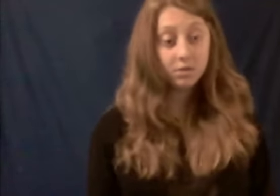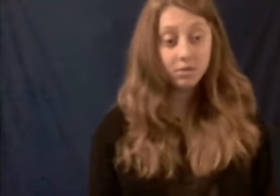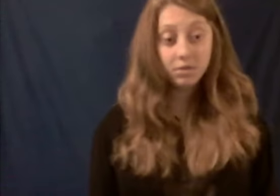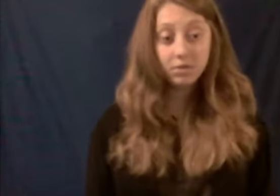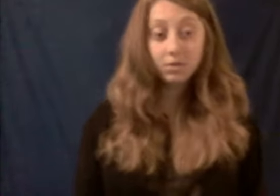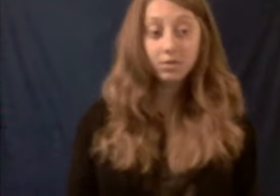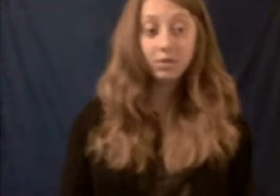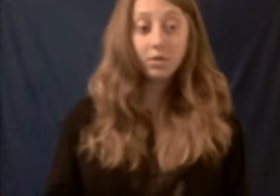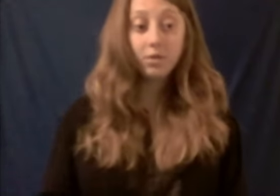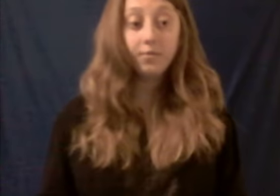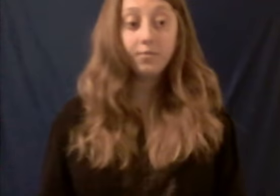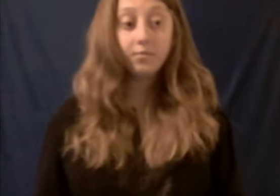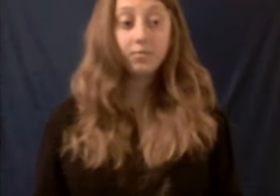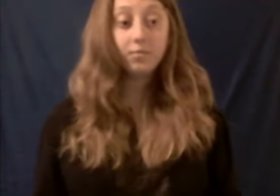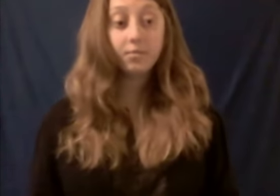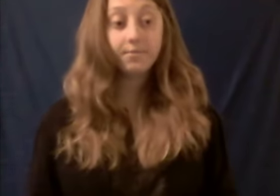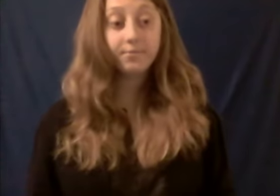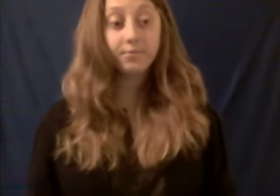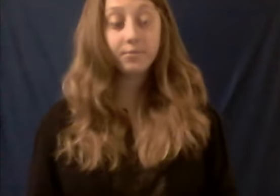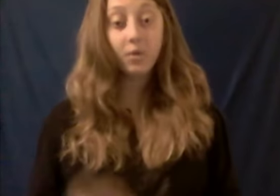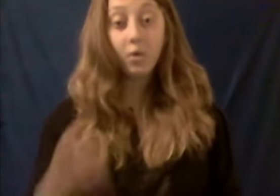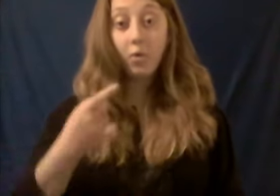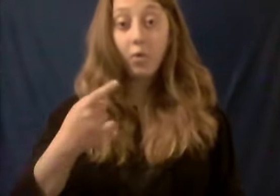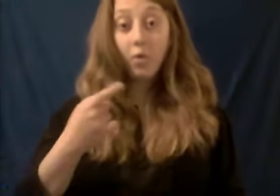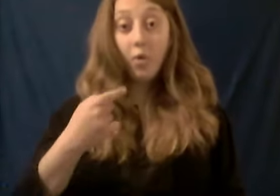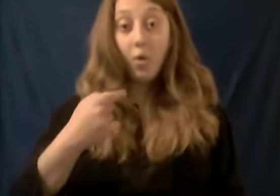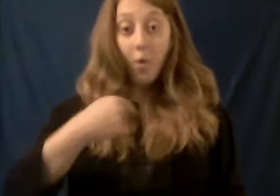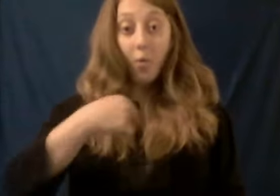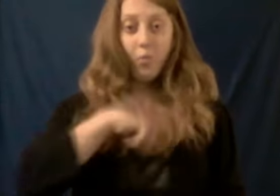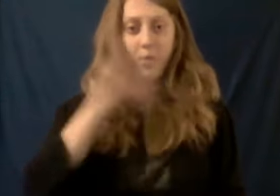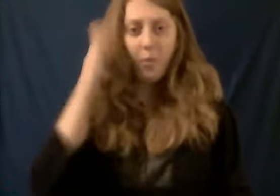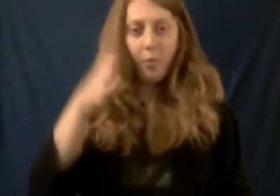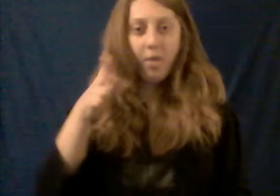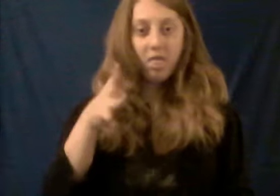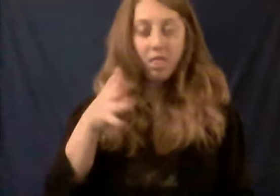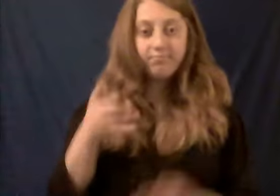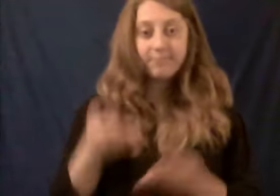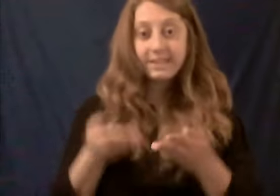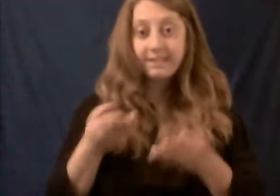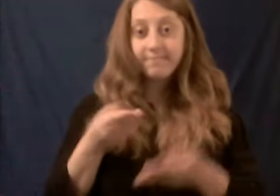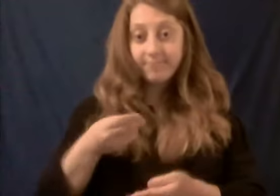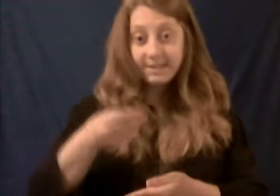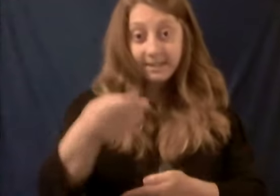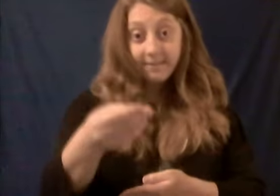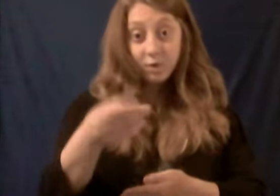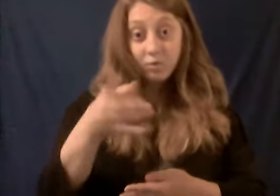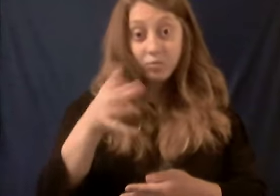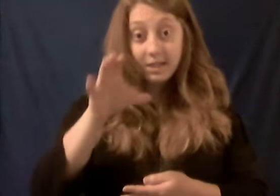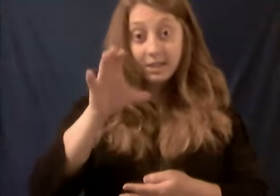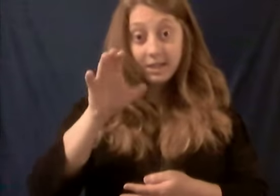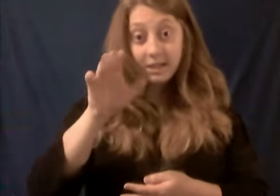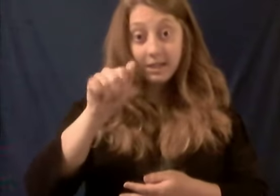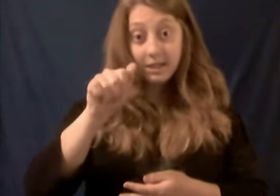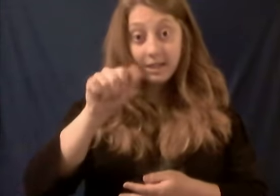Well, what we'll do, we will have a caseworker assigned to you. And that caseworker will come out in a 6 month period